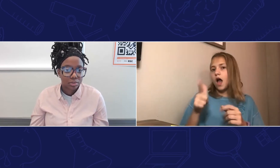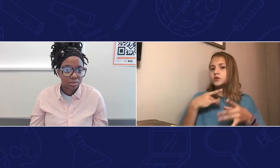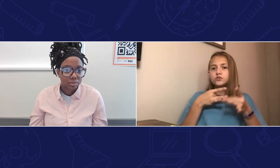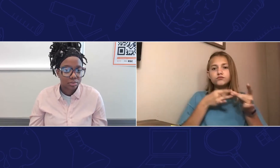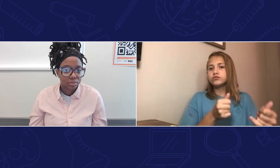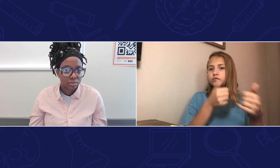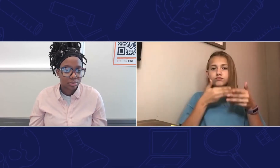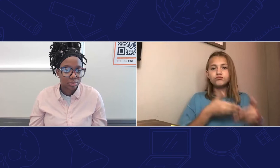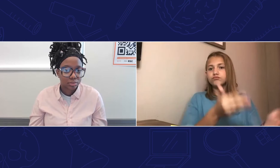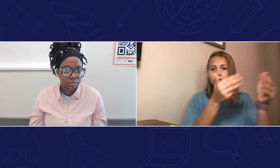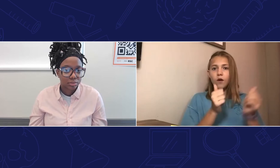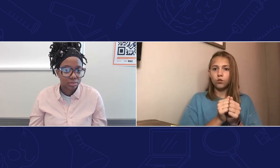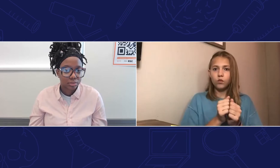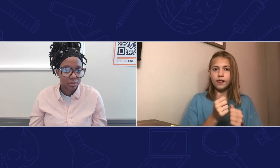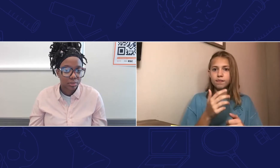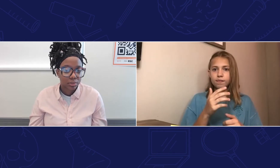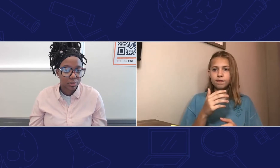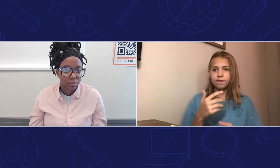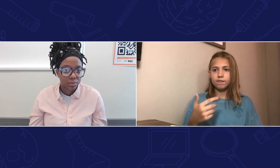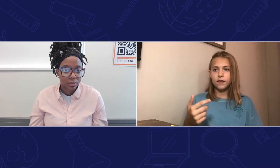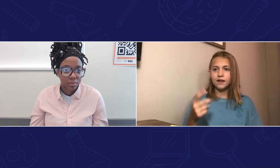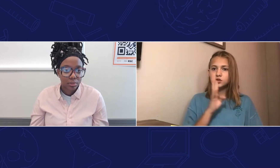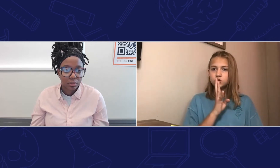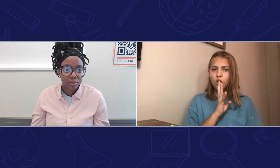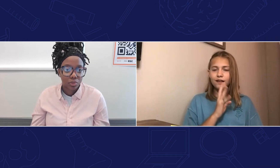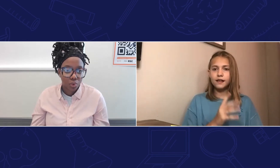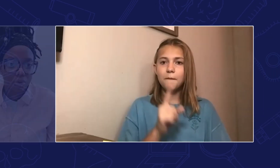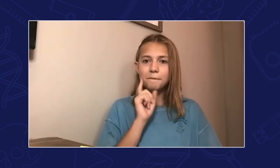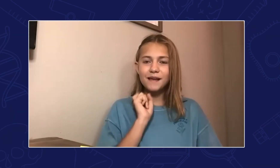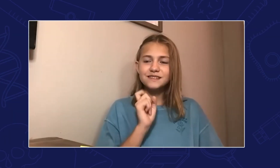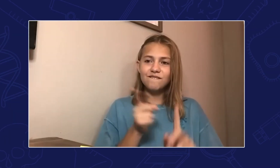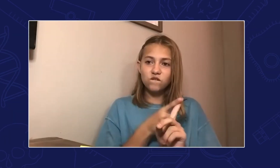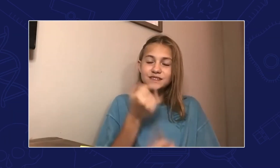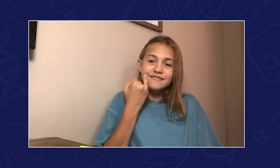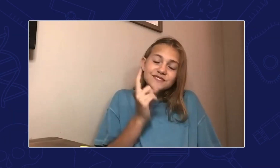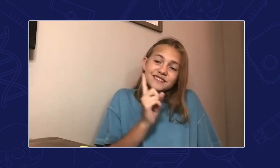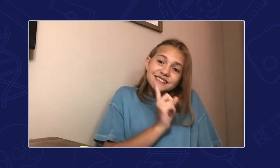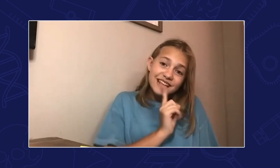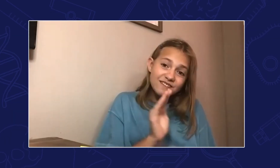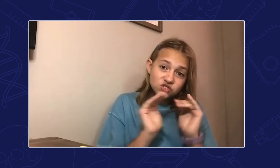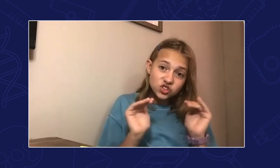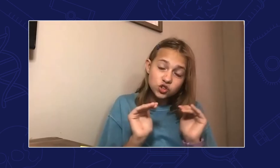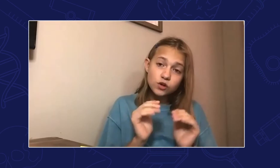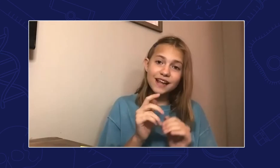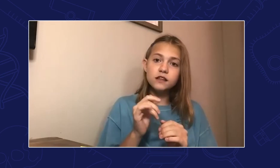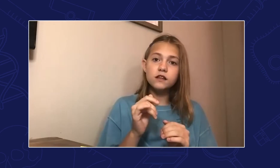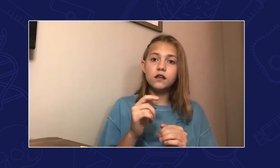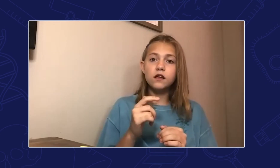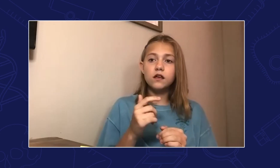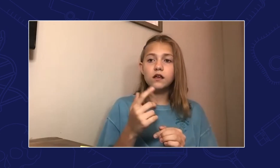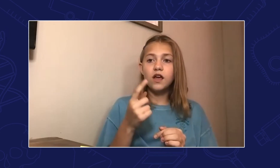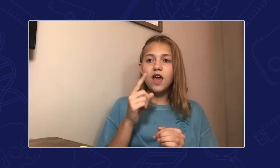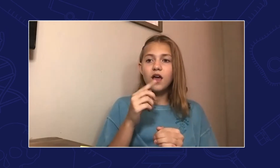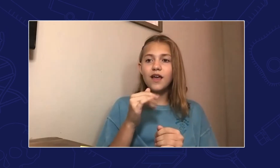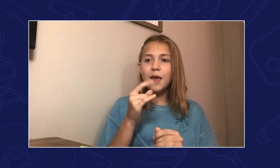my native language. Learning sign first made it smoother and easier to pick up speech. Sign was first because if a